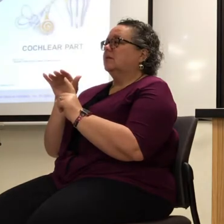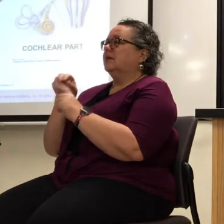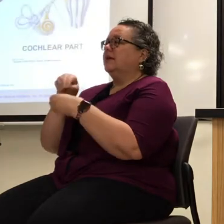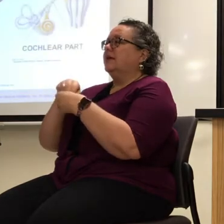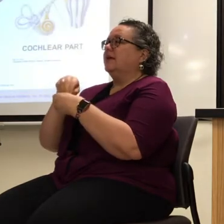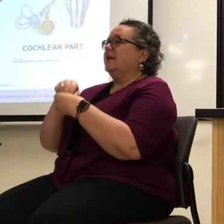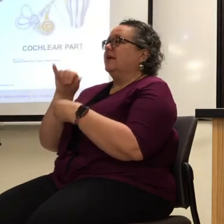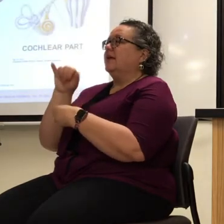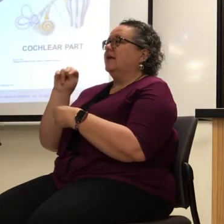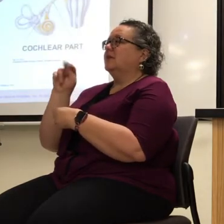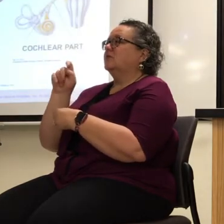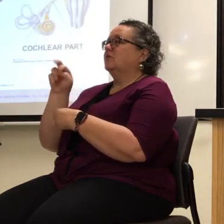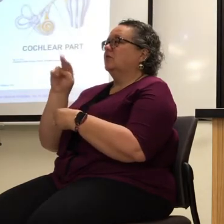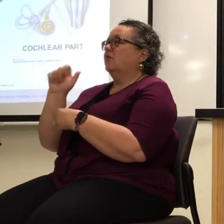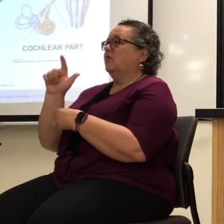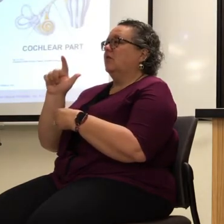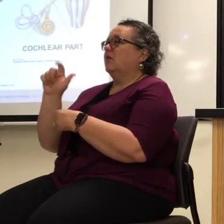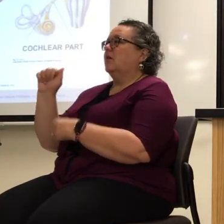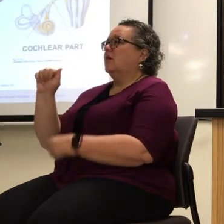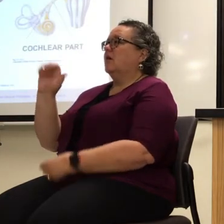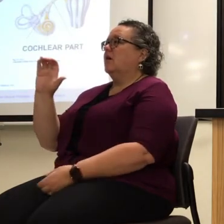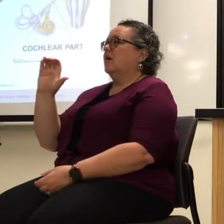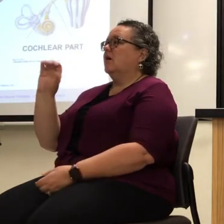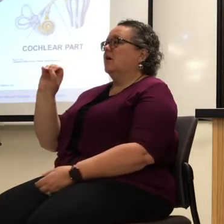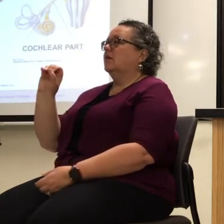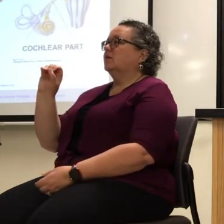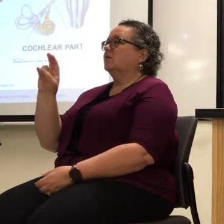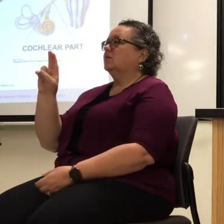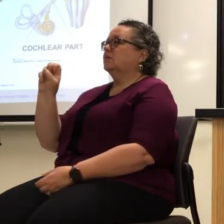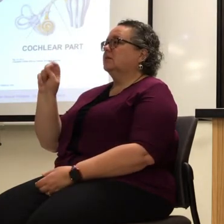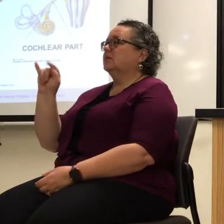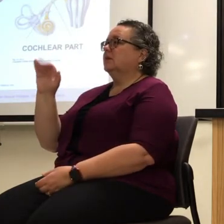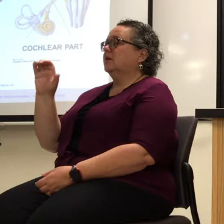internal acoustic meatus.